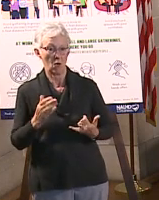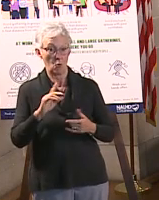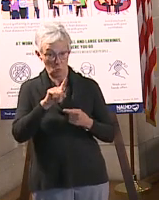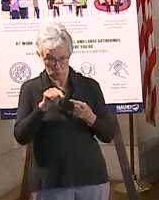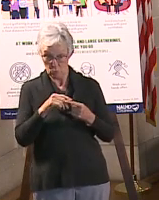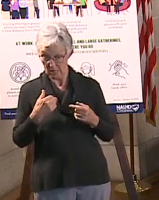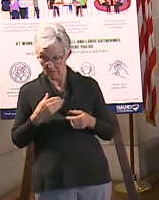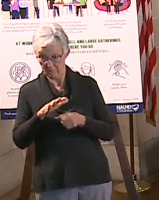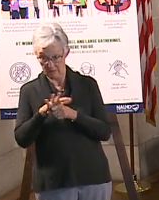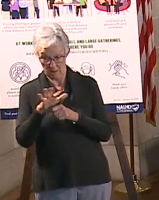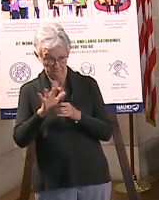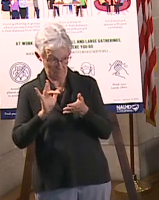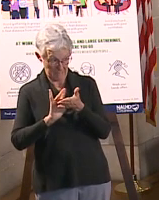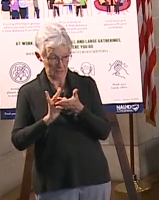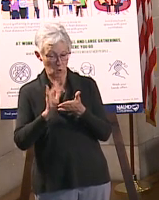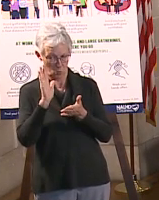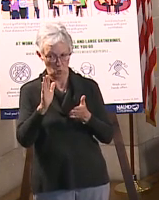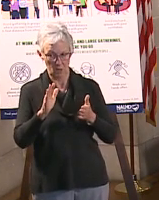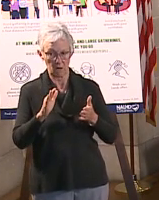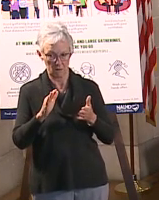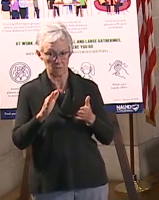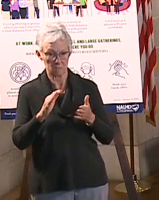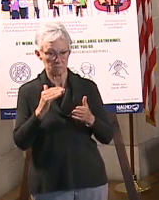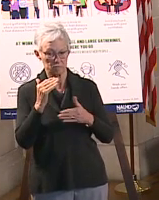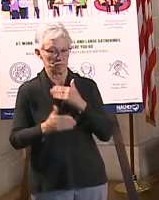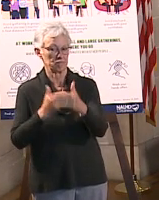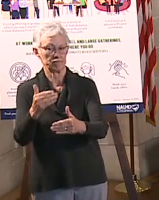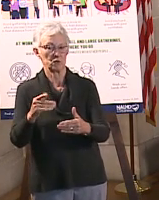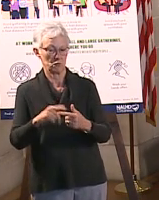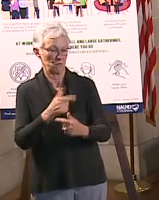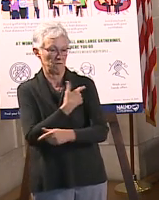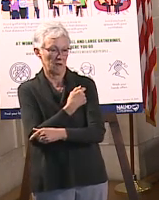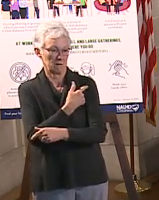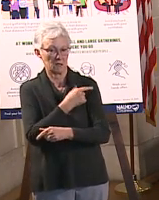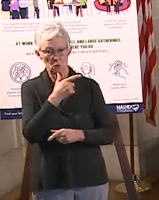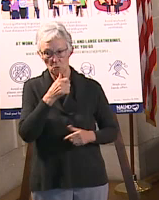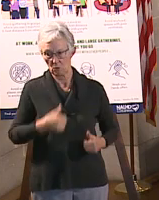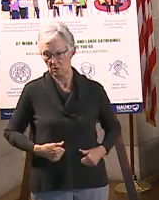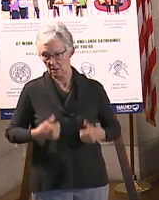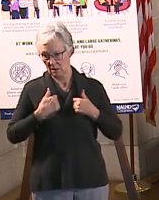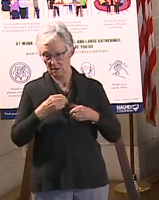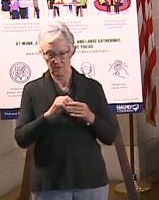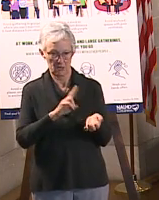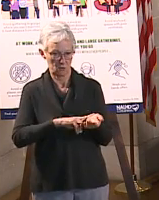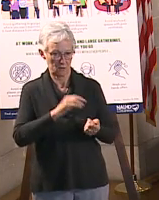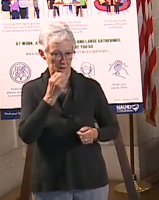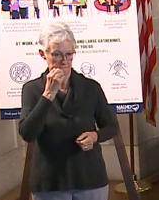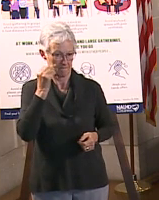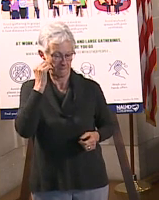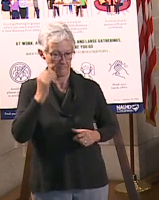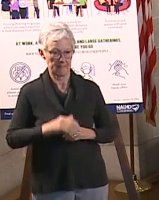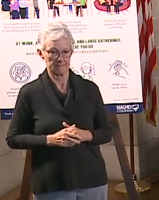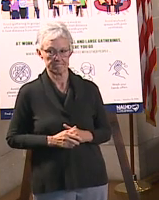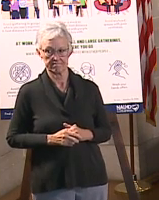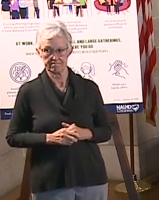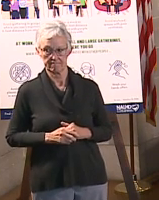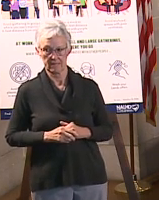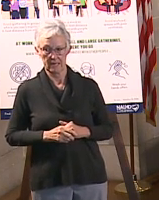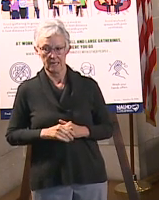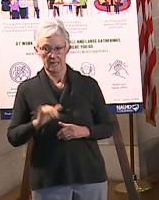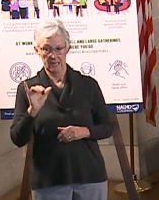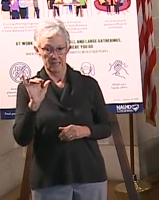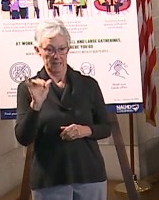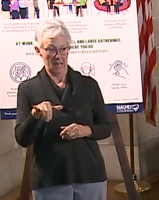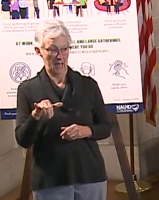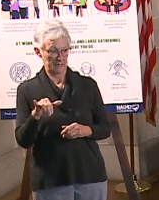that. And Angie can go into more detail about that if you, as well. The vaccine program, so far, again, we've had